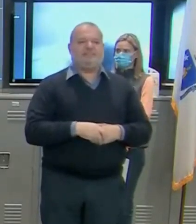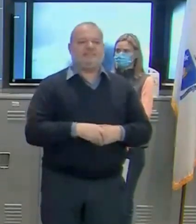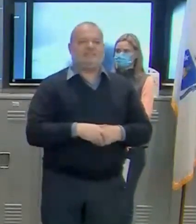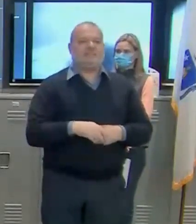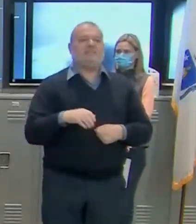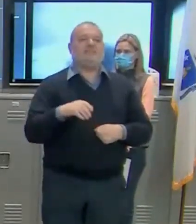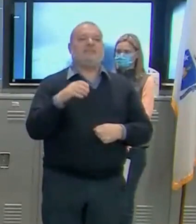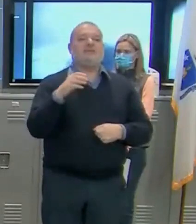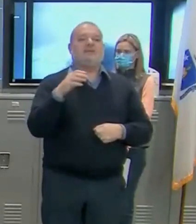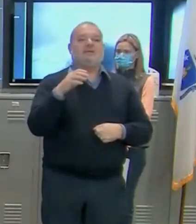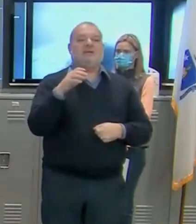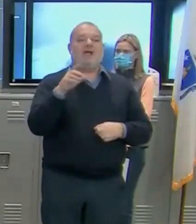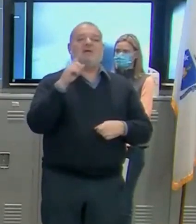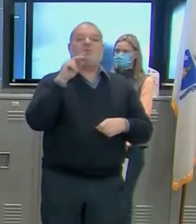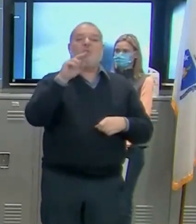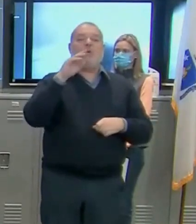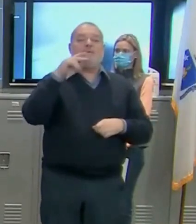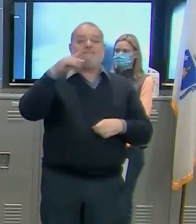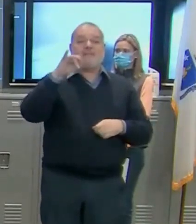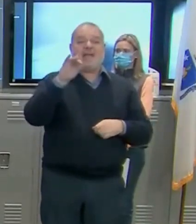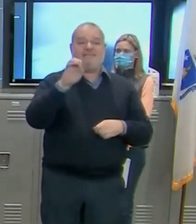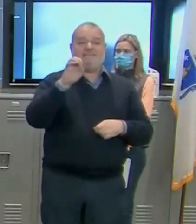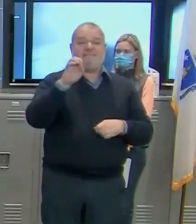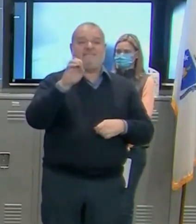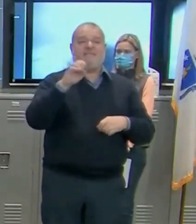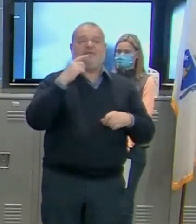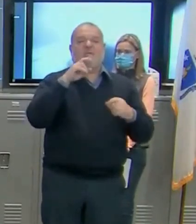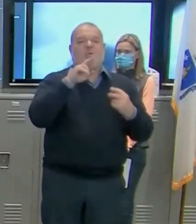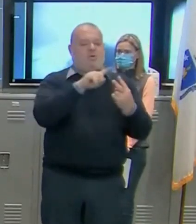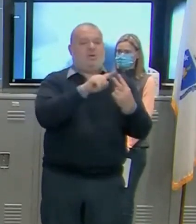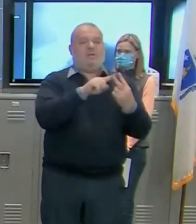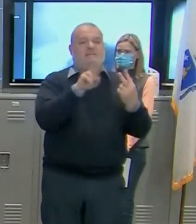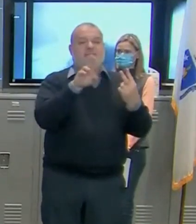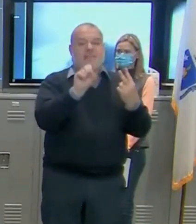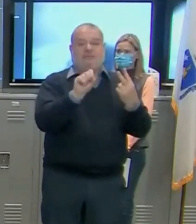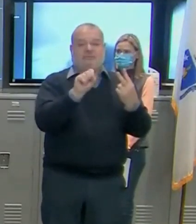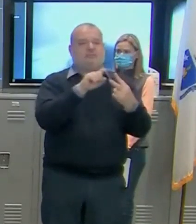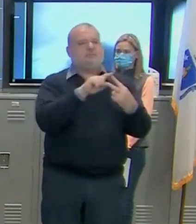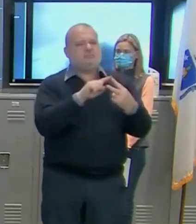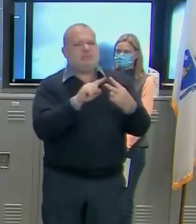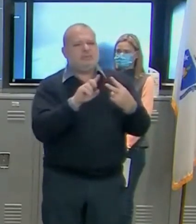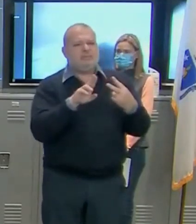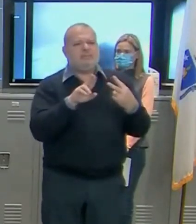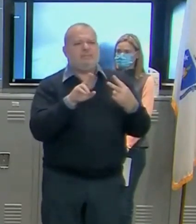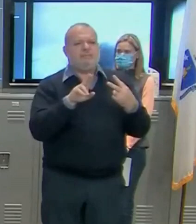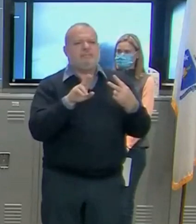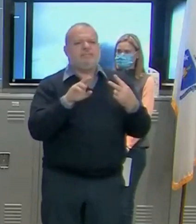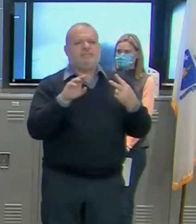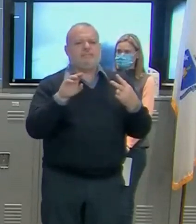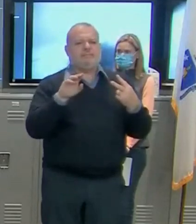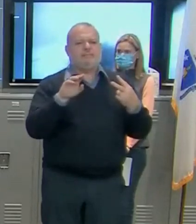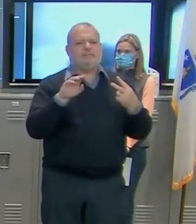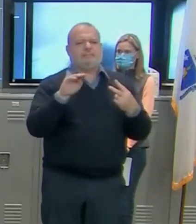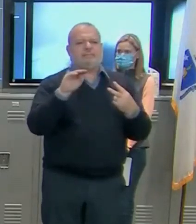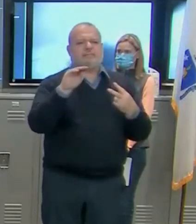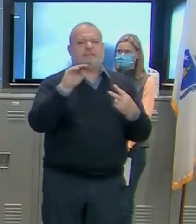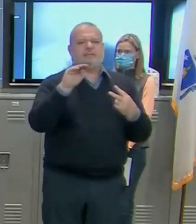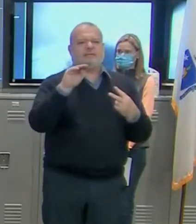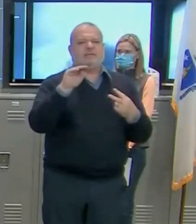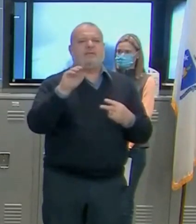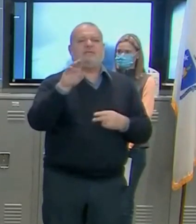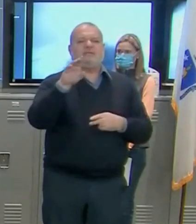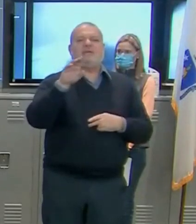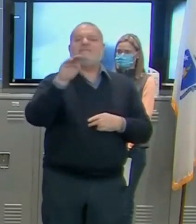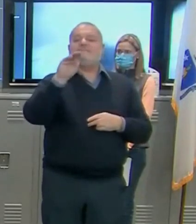Green Line tomorrow as we continue our efforts to remove snow. We expect that we will be resuming the Charlestown